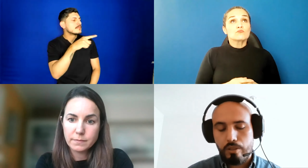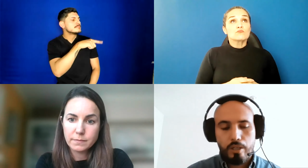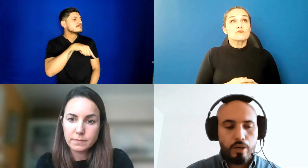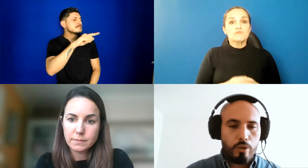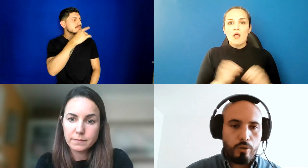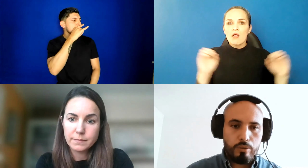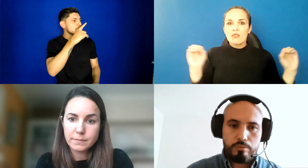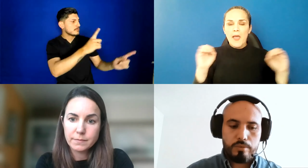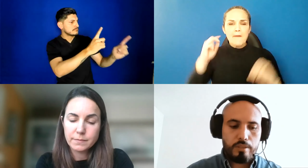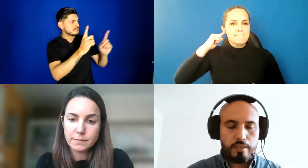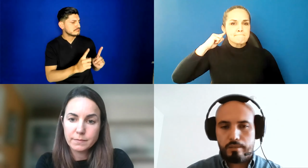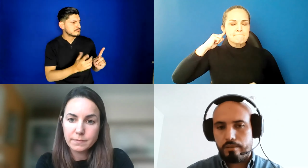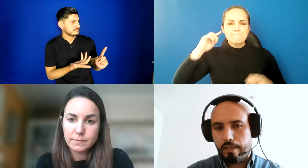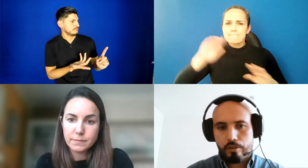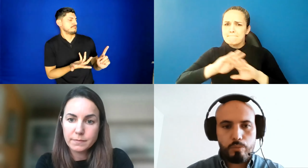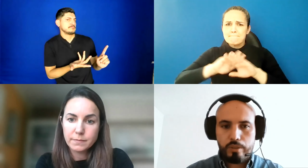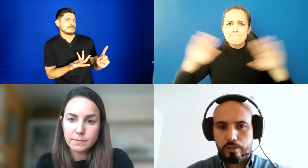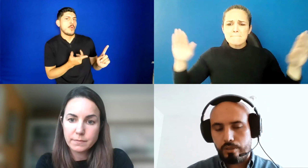to arrive.